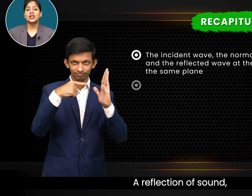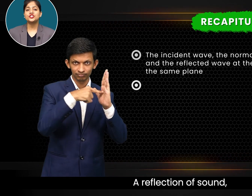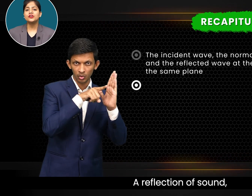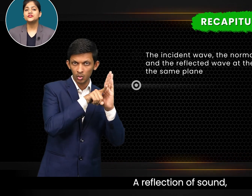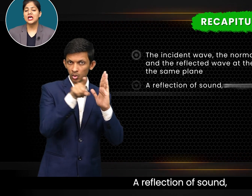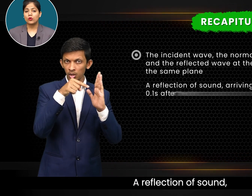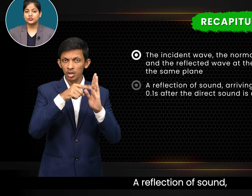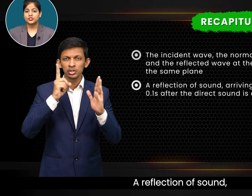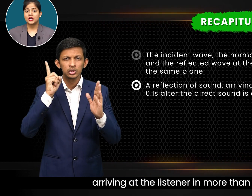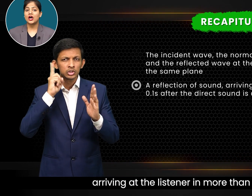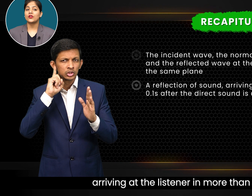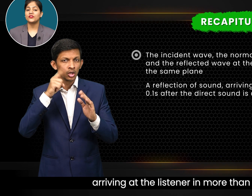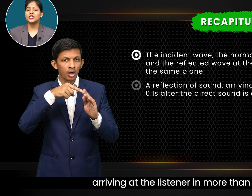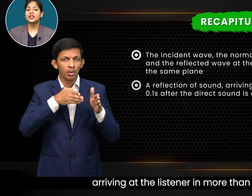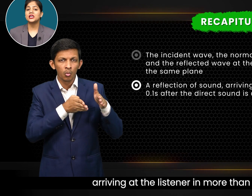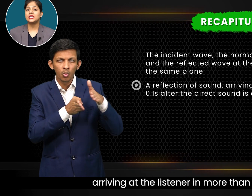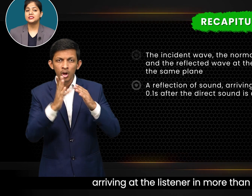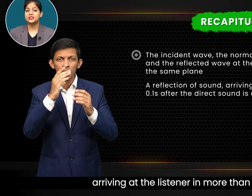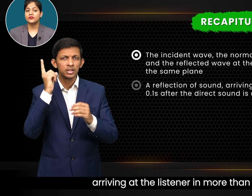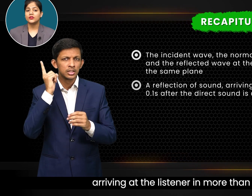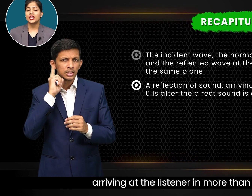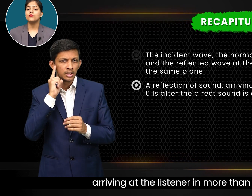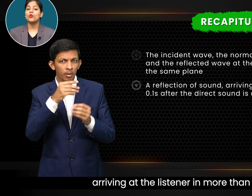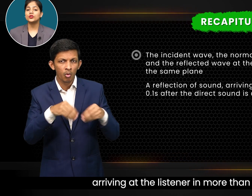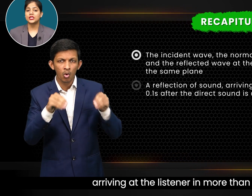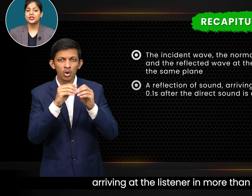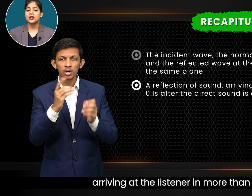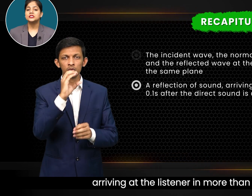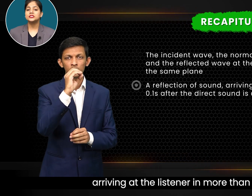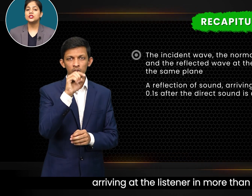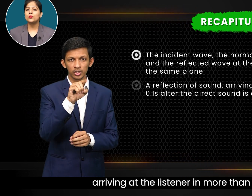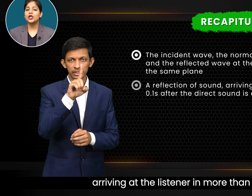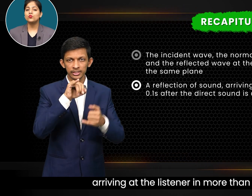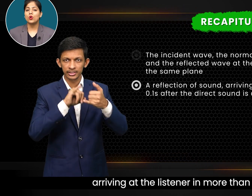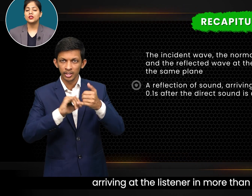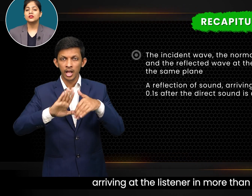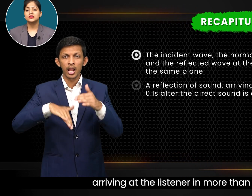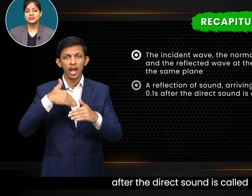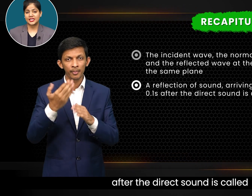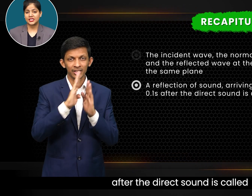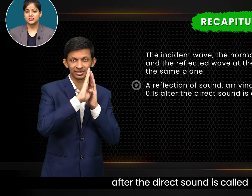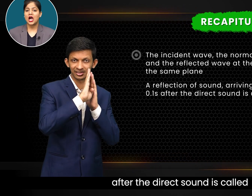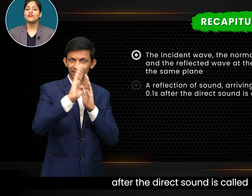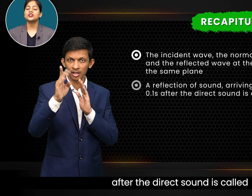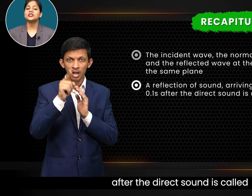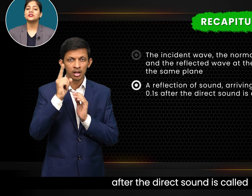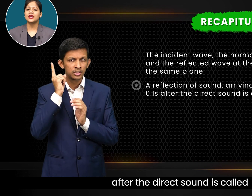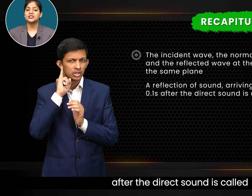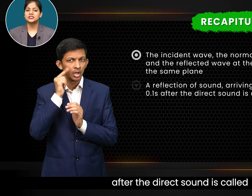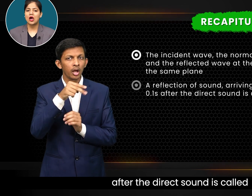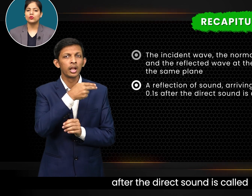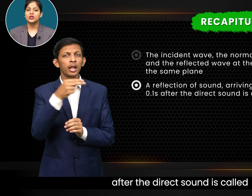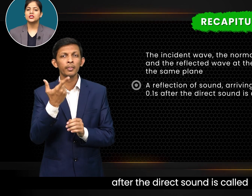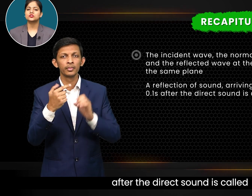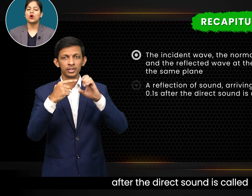A reflection of sound arriving at the listener in more than 0.1 second after the